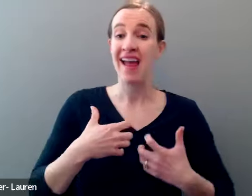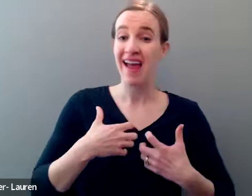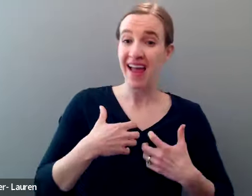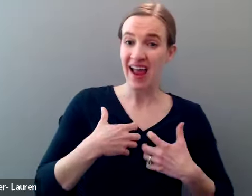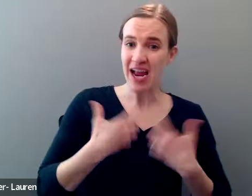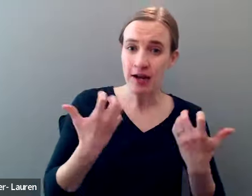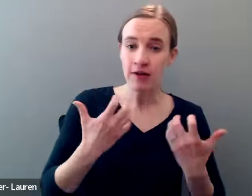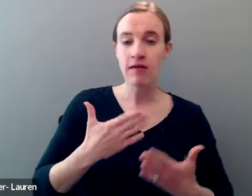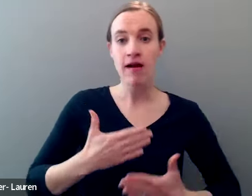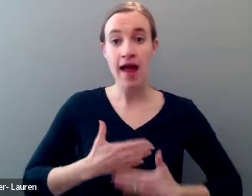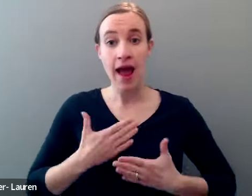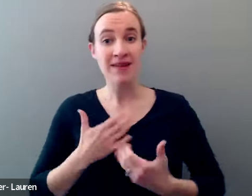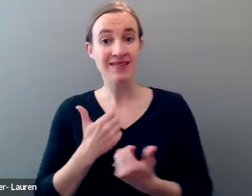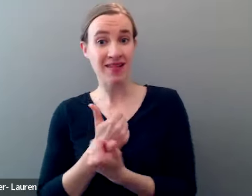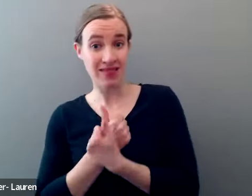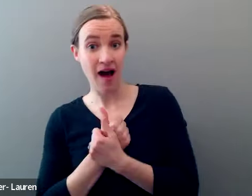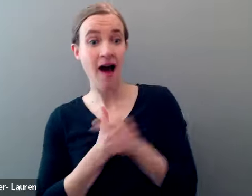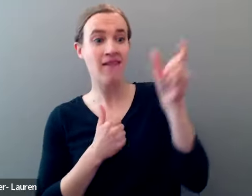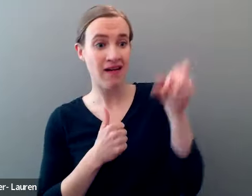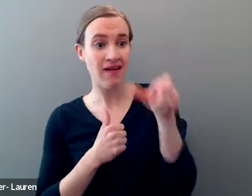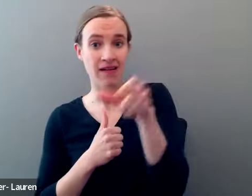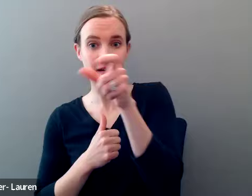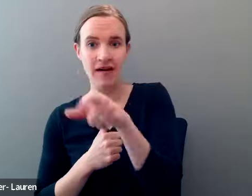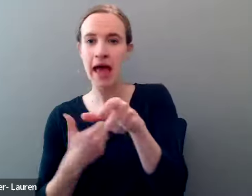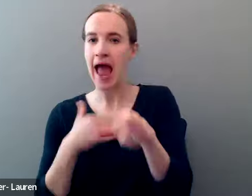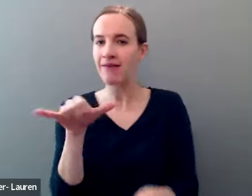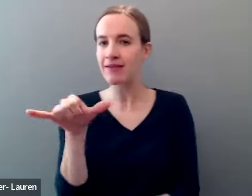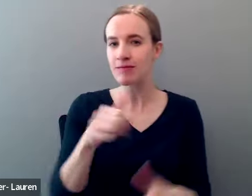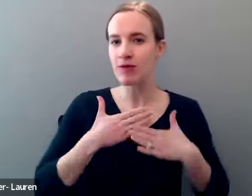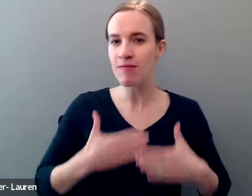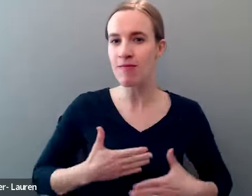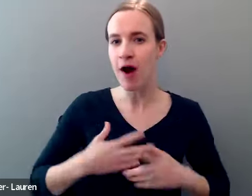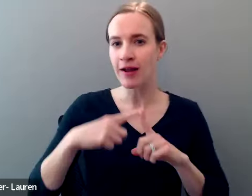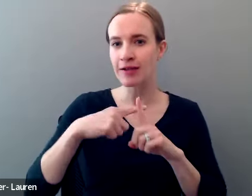They all have kind of a similar temperature, and they're